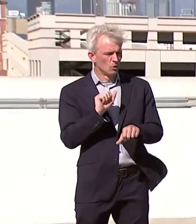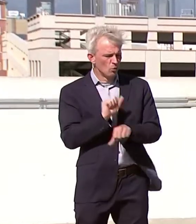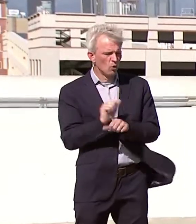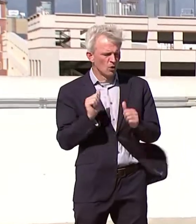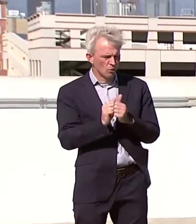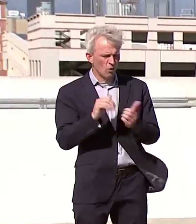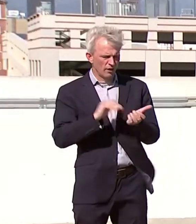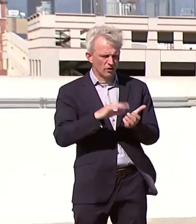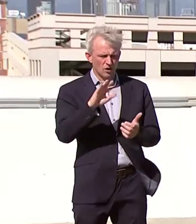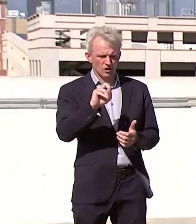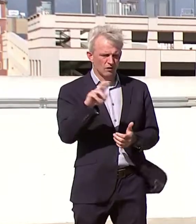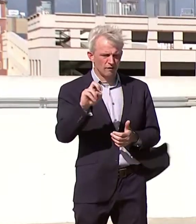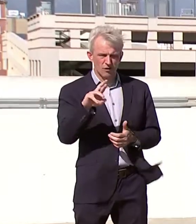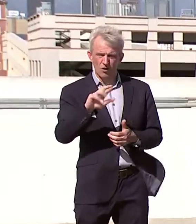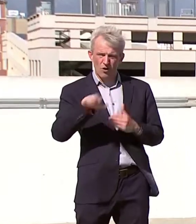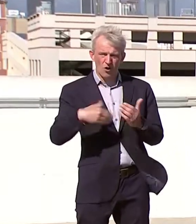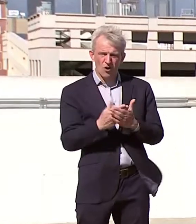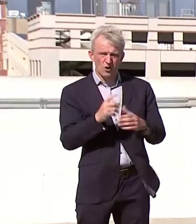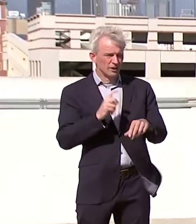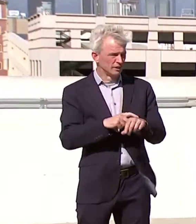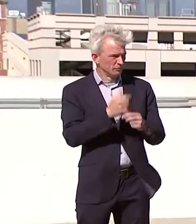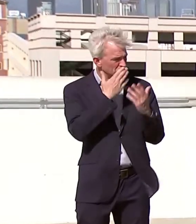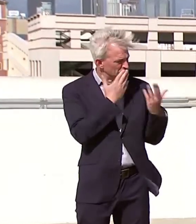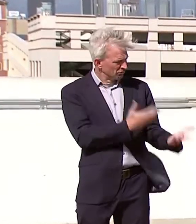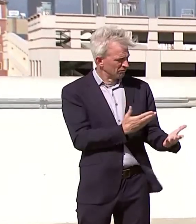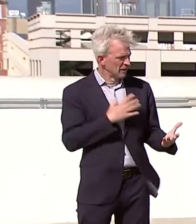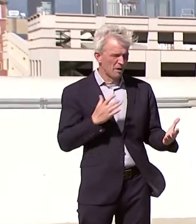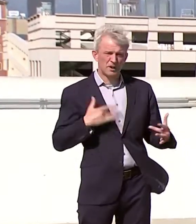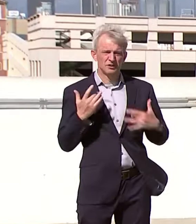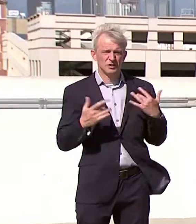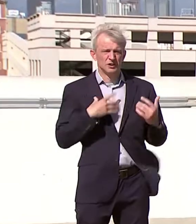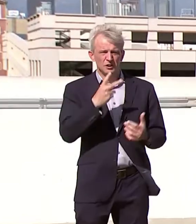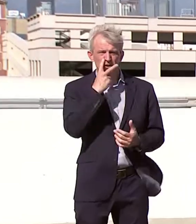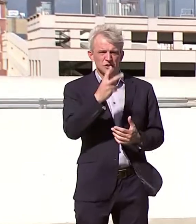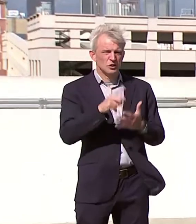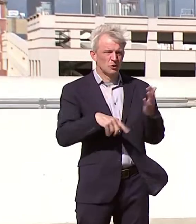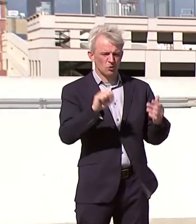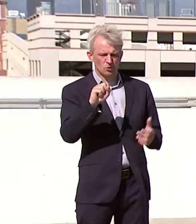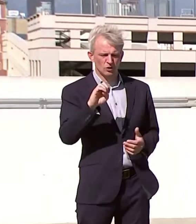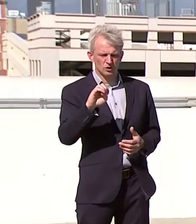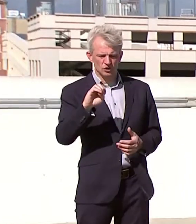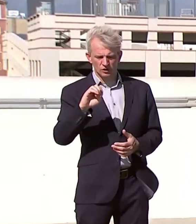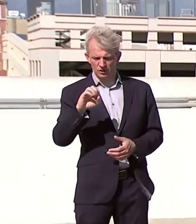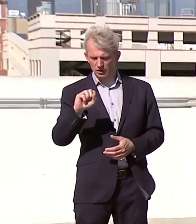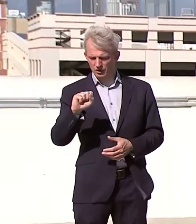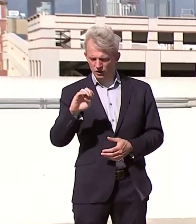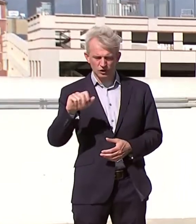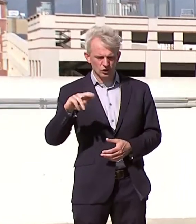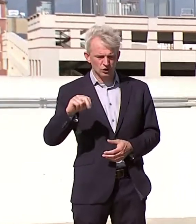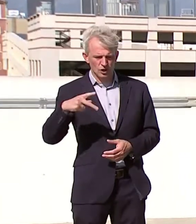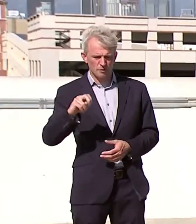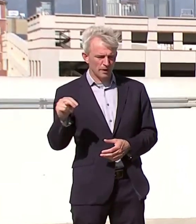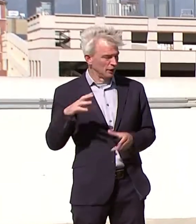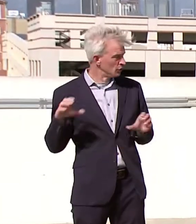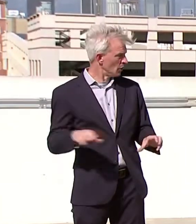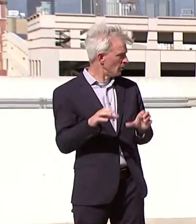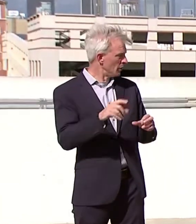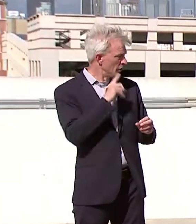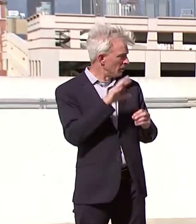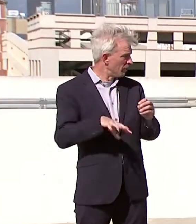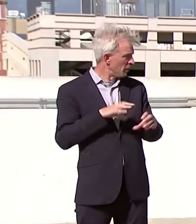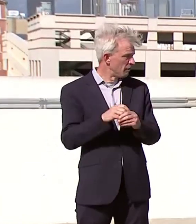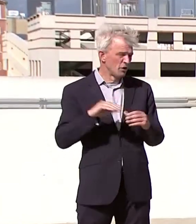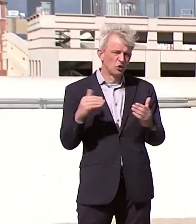things right. It's wonderful for us. I'm excited to see what Sean Penn is doing, and to be part of the new dream team is